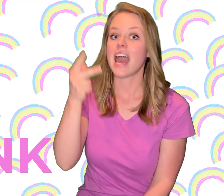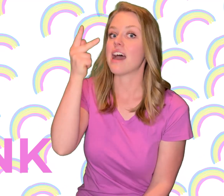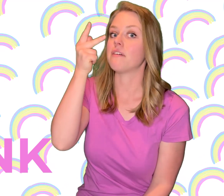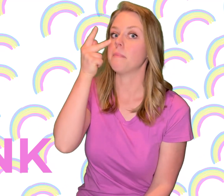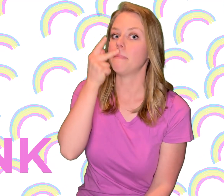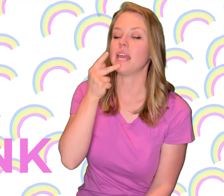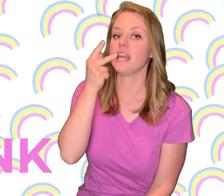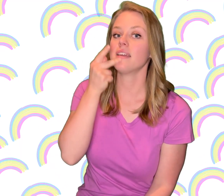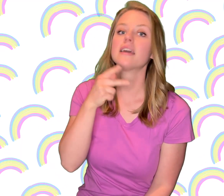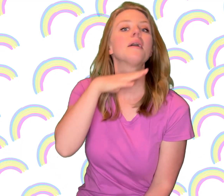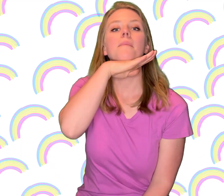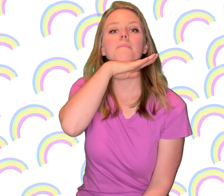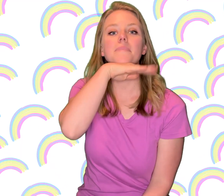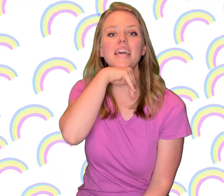a pink pig.